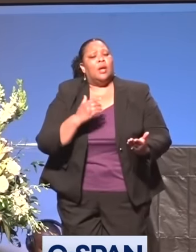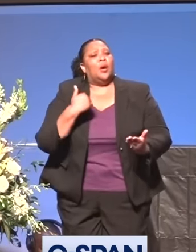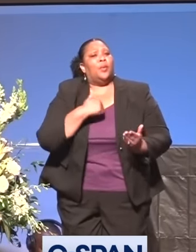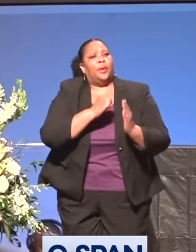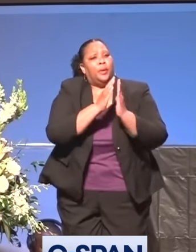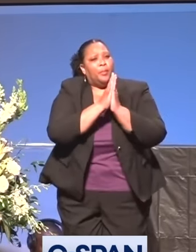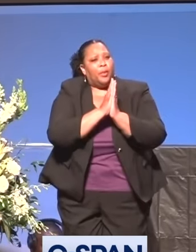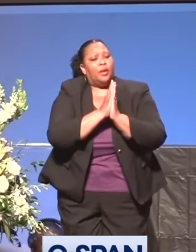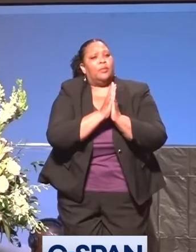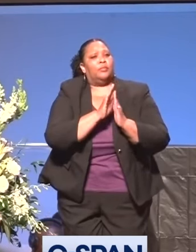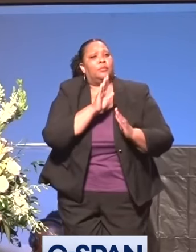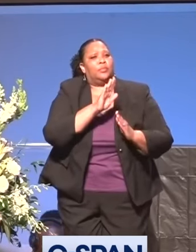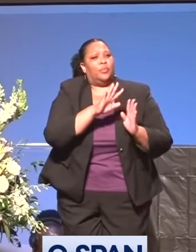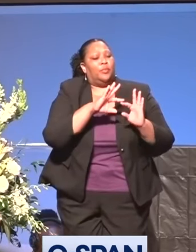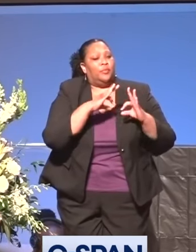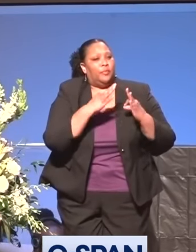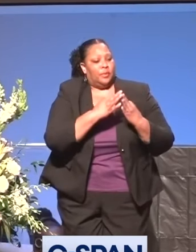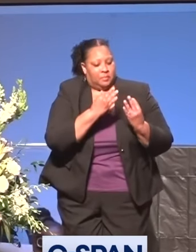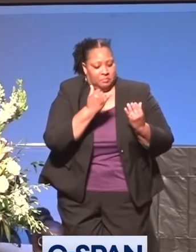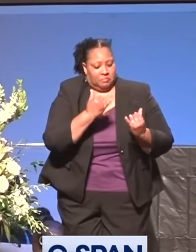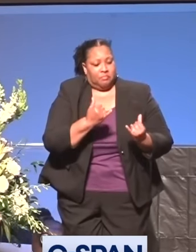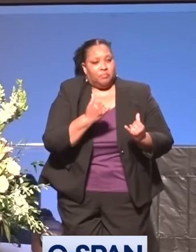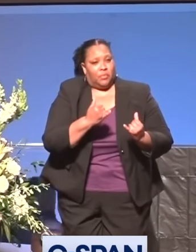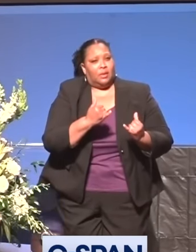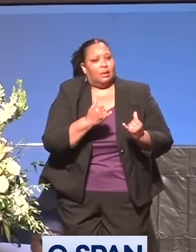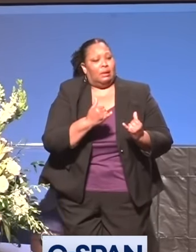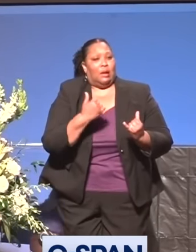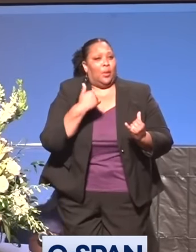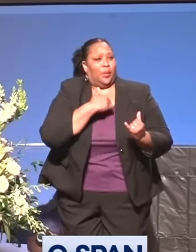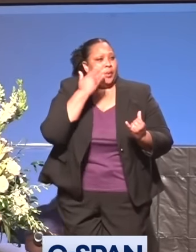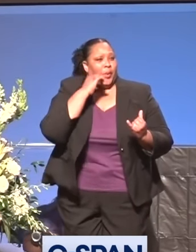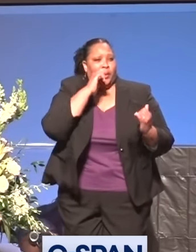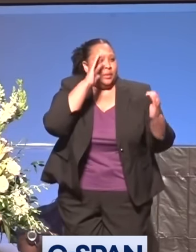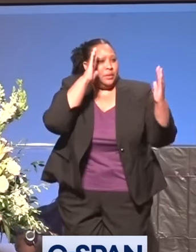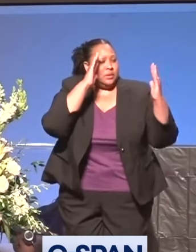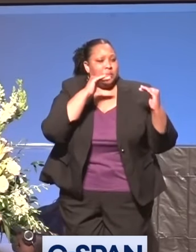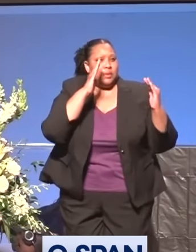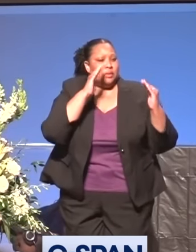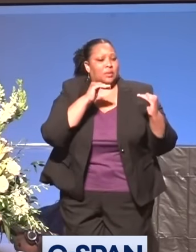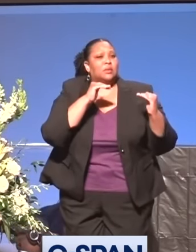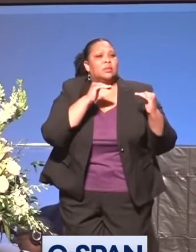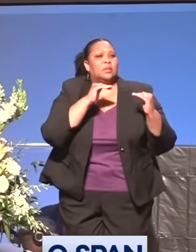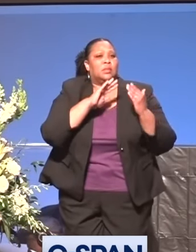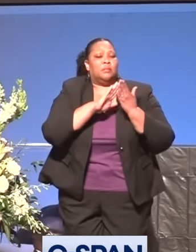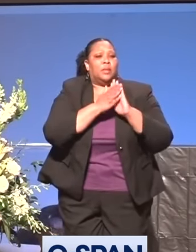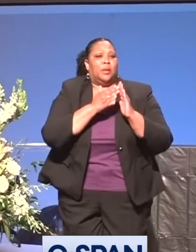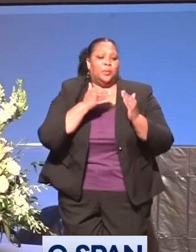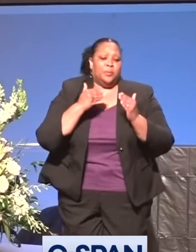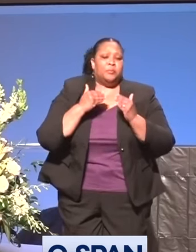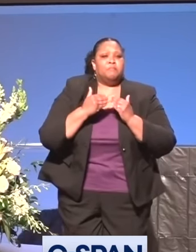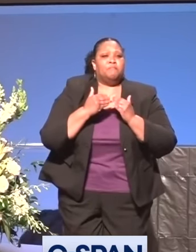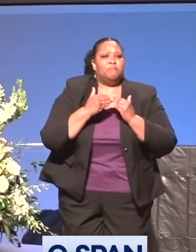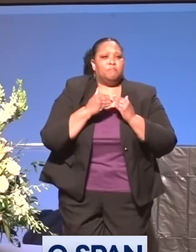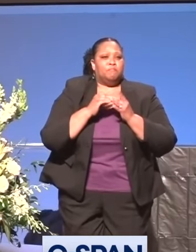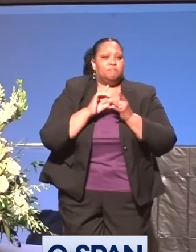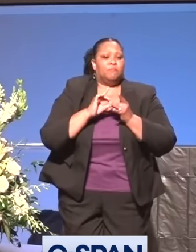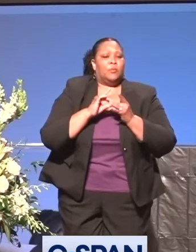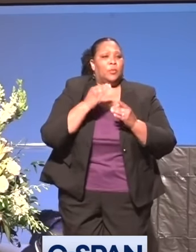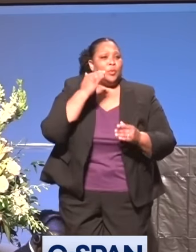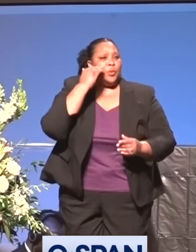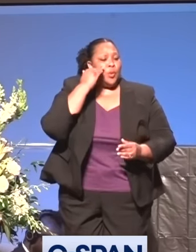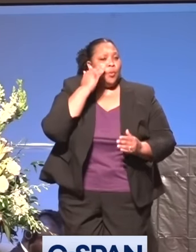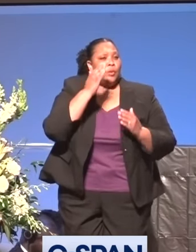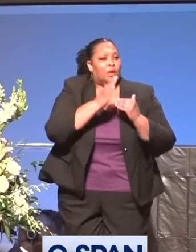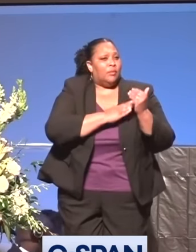Our prayer for the family in this season and this unexpected time is to draw comfort from the fact that